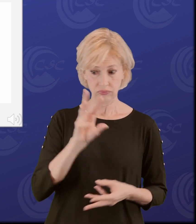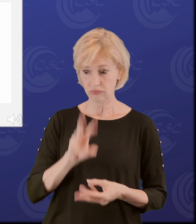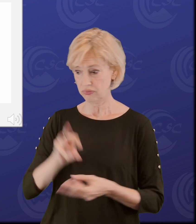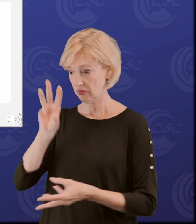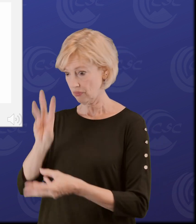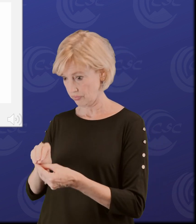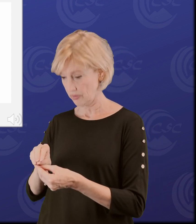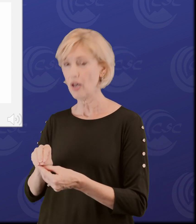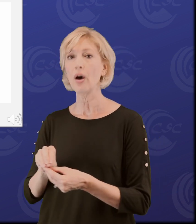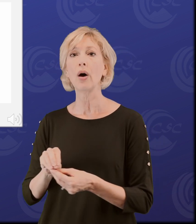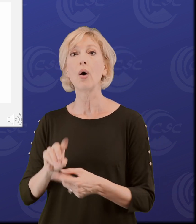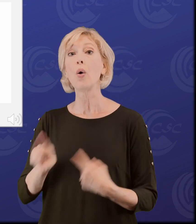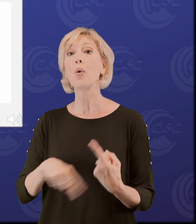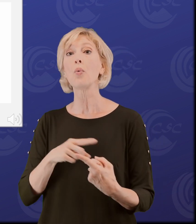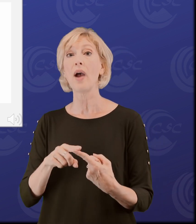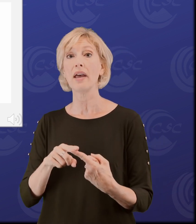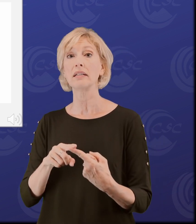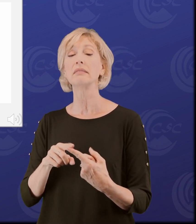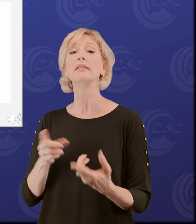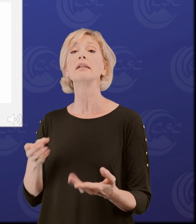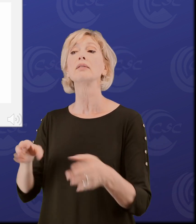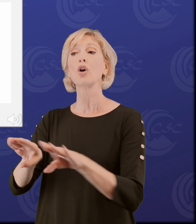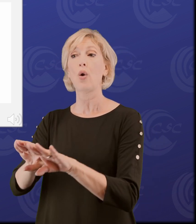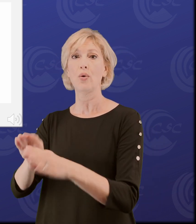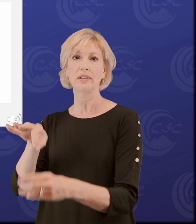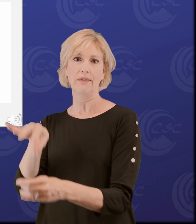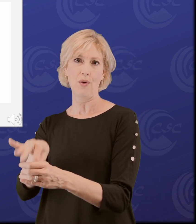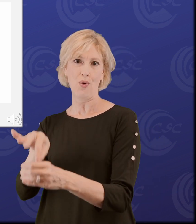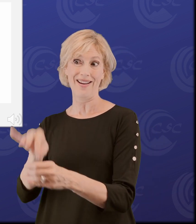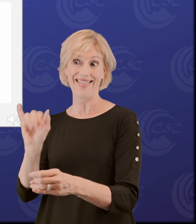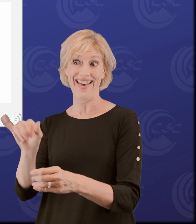after the close of voting on Election Day.